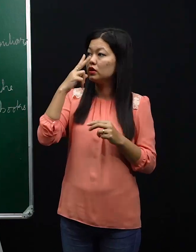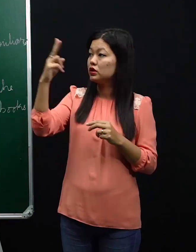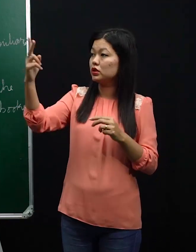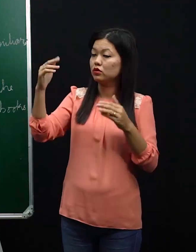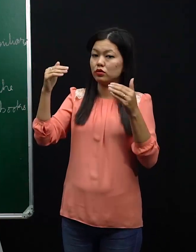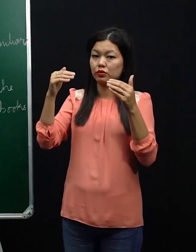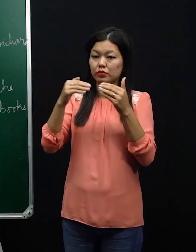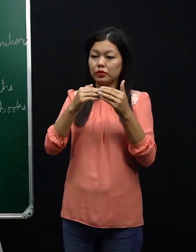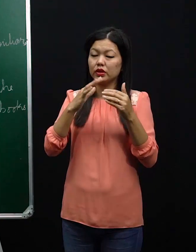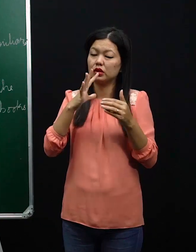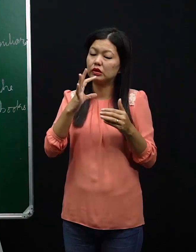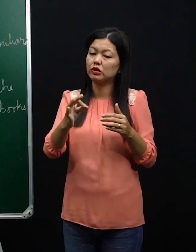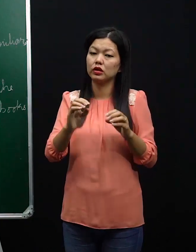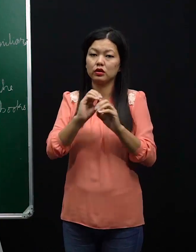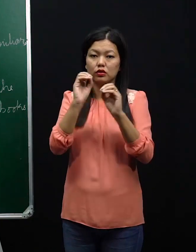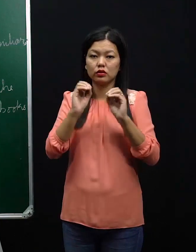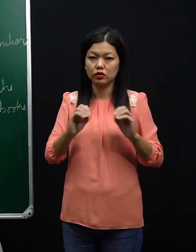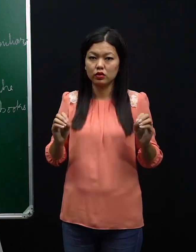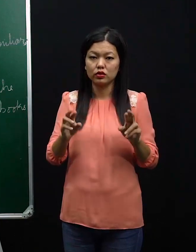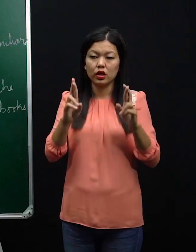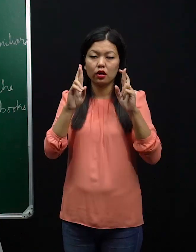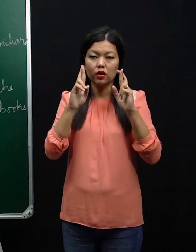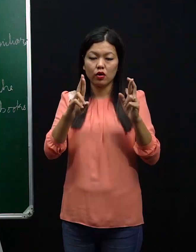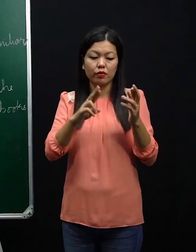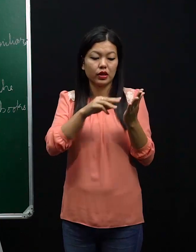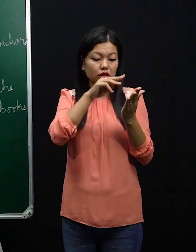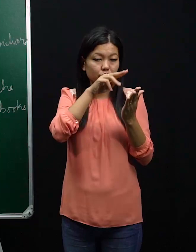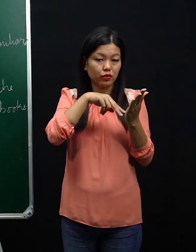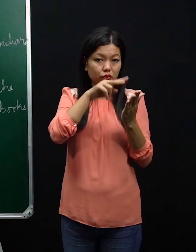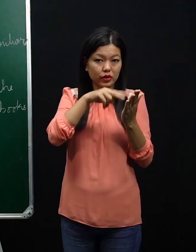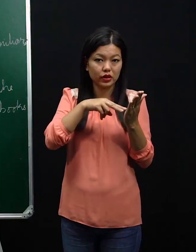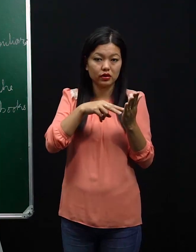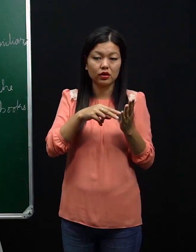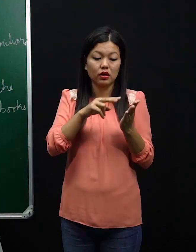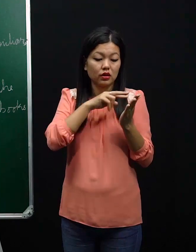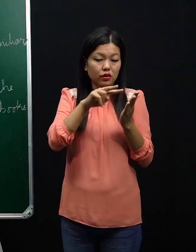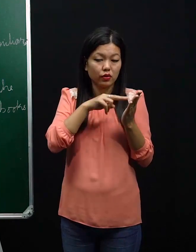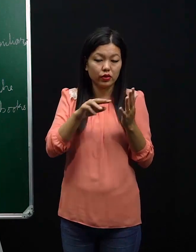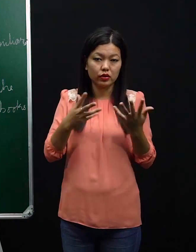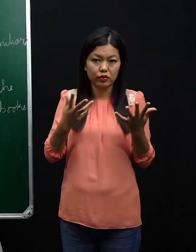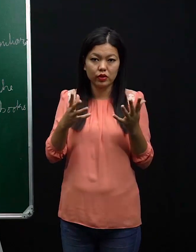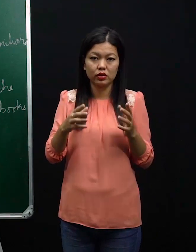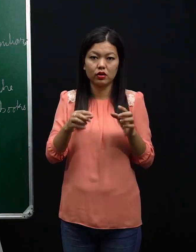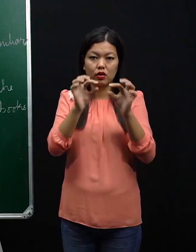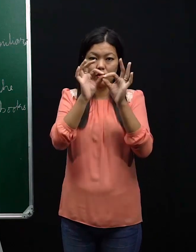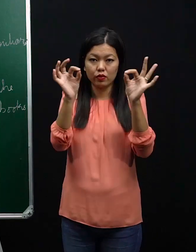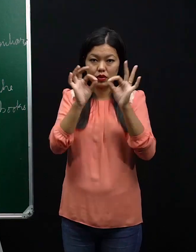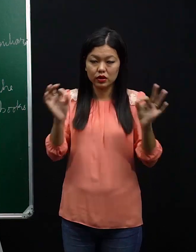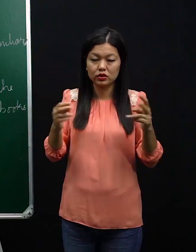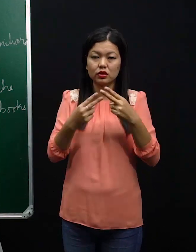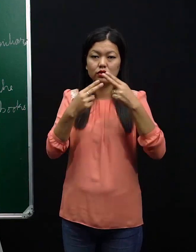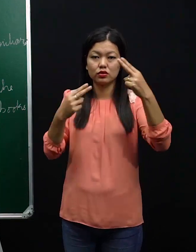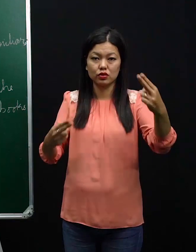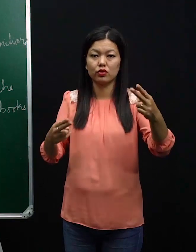the poetry was so refined, it was so wise, filled with wise words, that he thought that no ordinary man